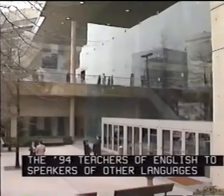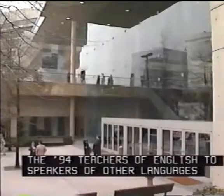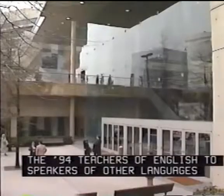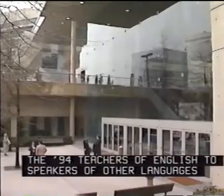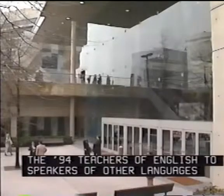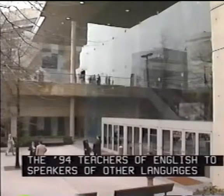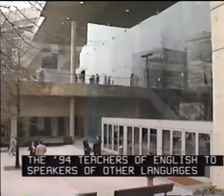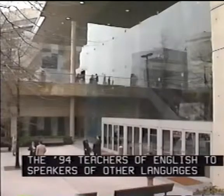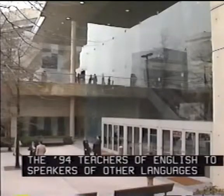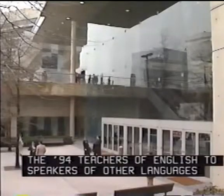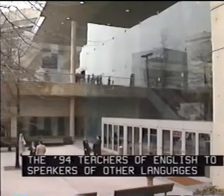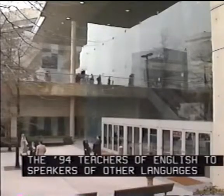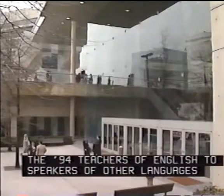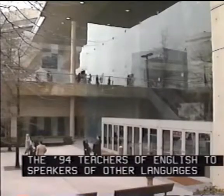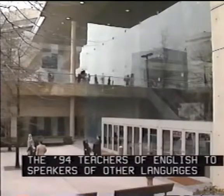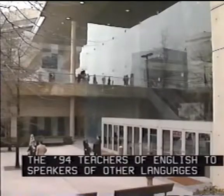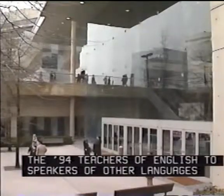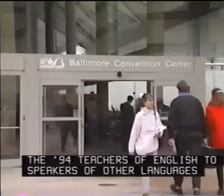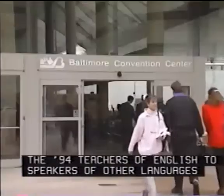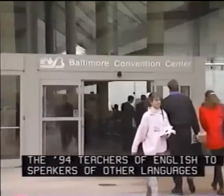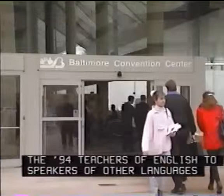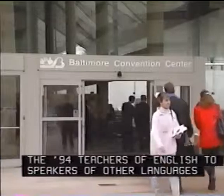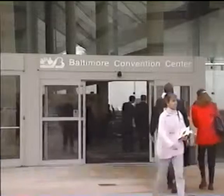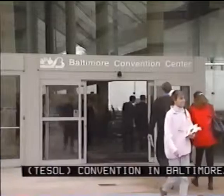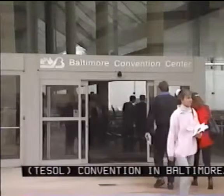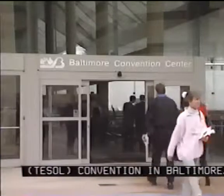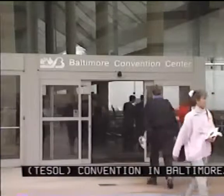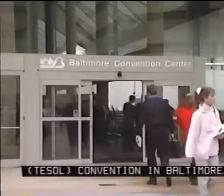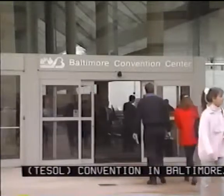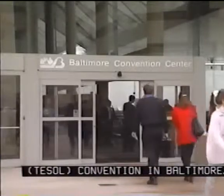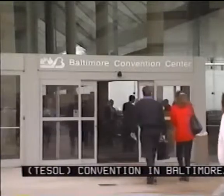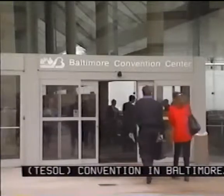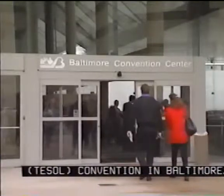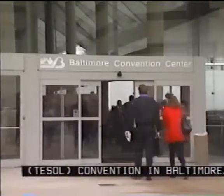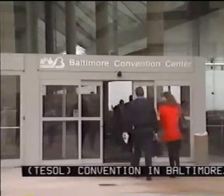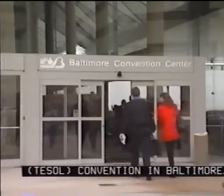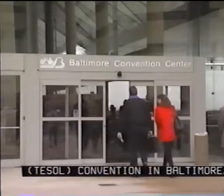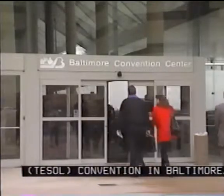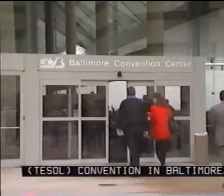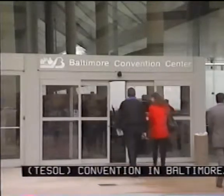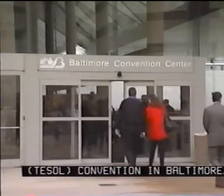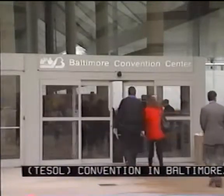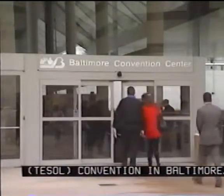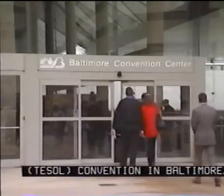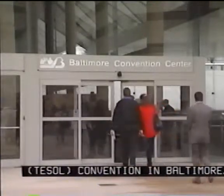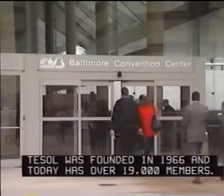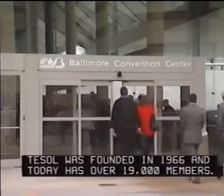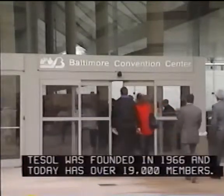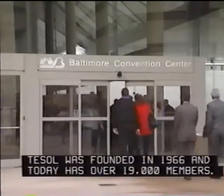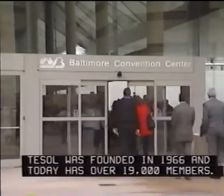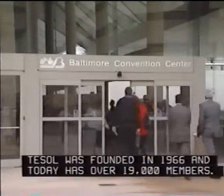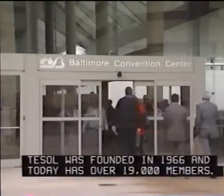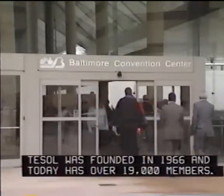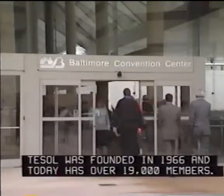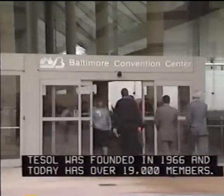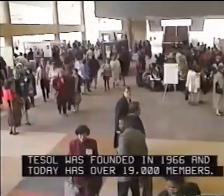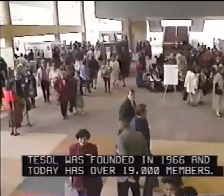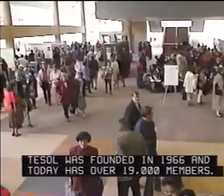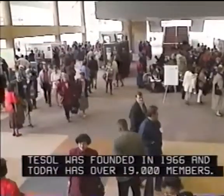of English to Speakers of Other Languages Convention in Baltimore. TESOL was founded in 1966